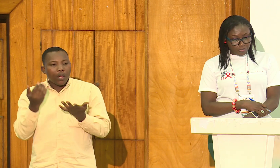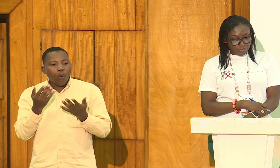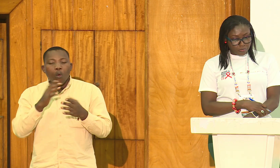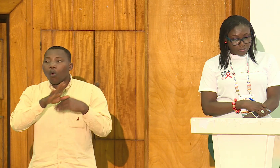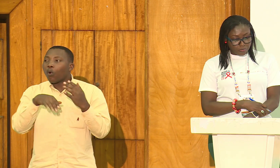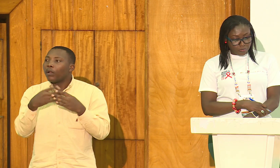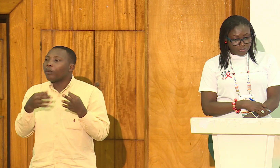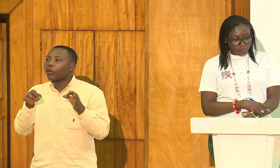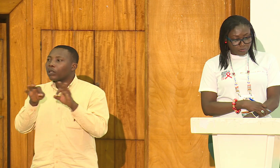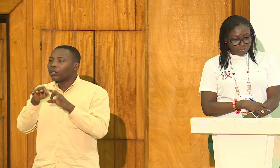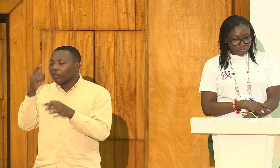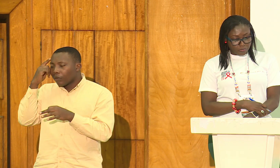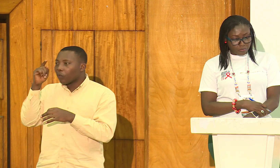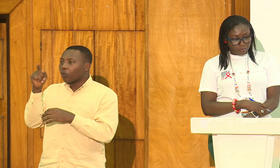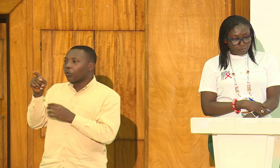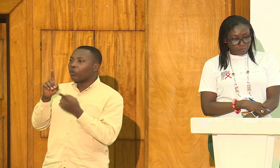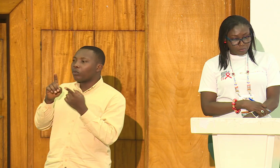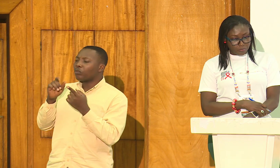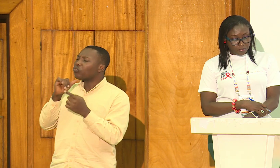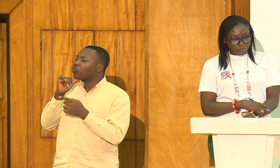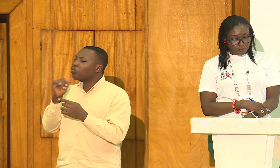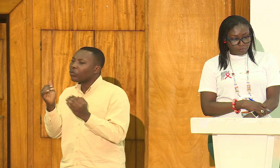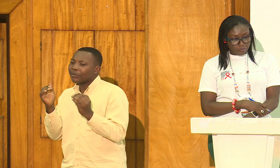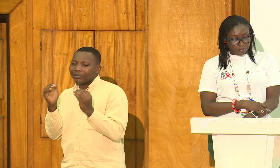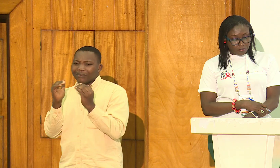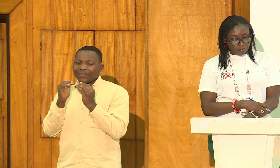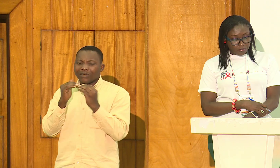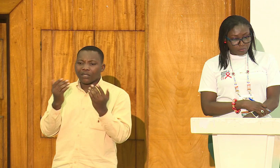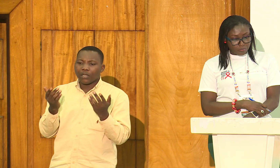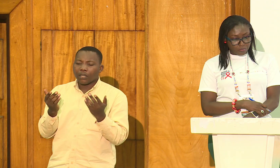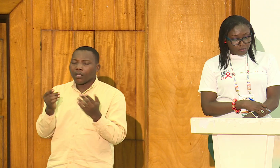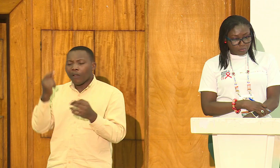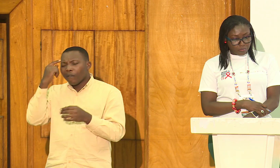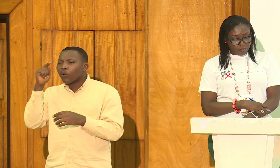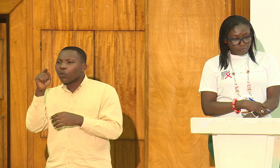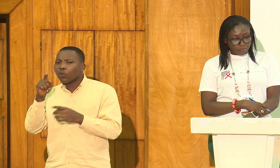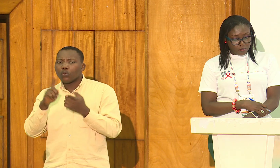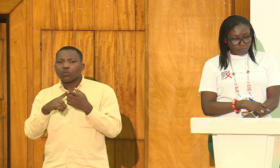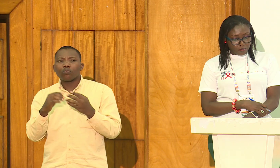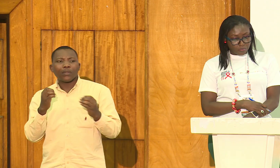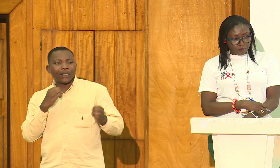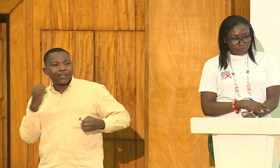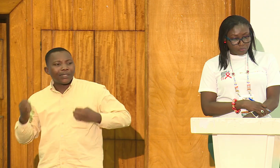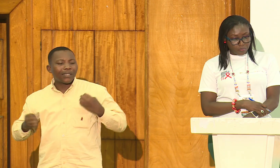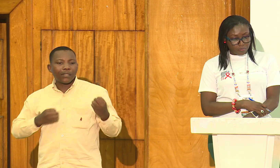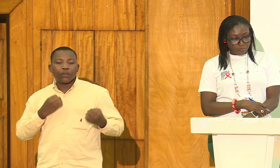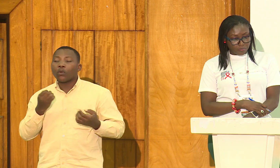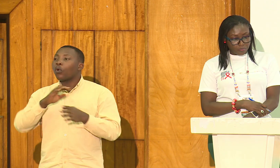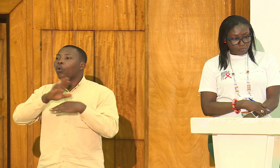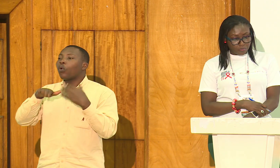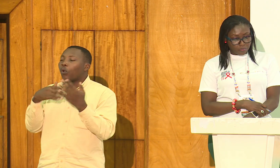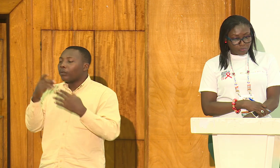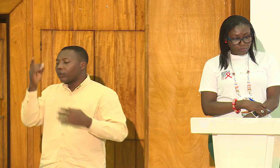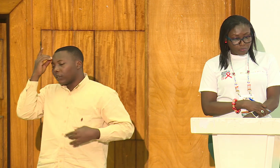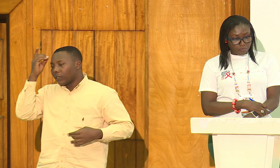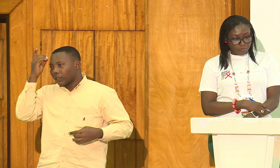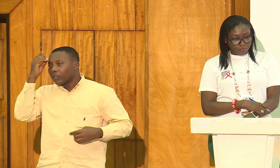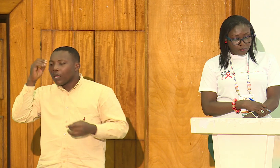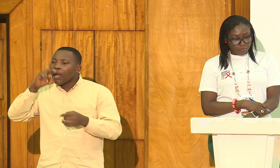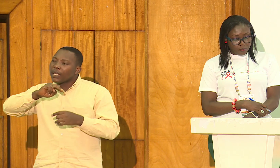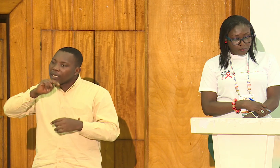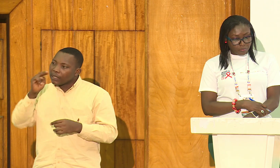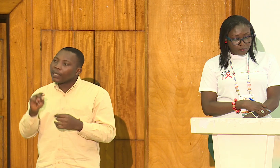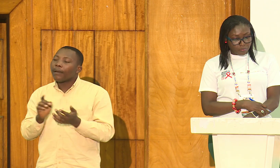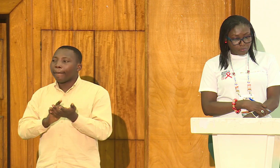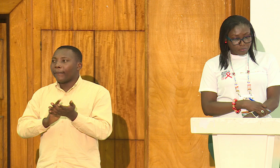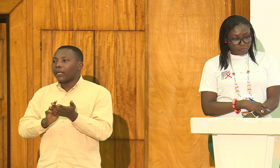for you to not eat processed foods, for you to exercise, etc. Diseases need drug treatment.